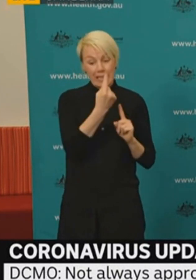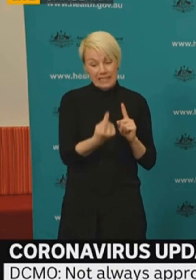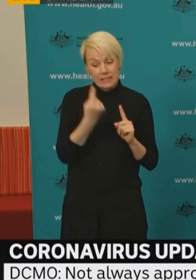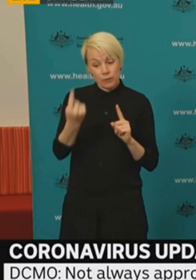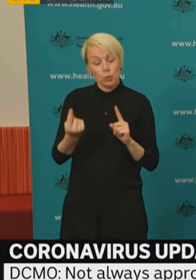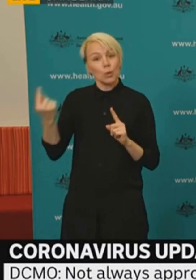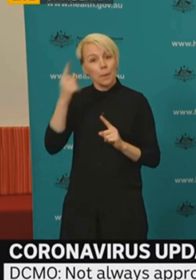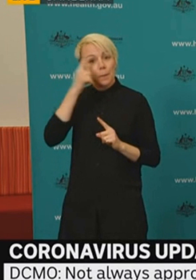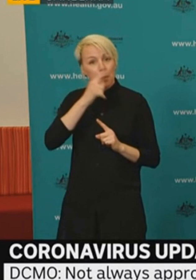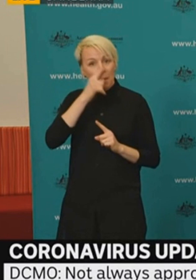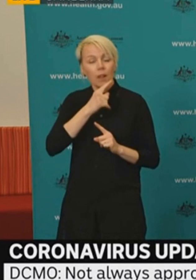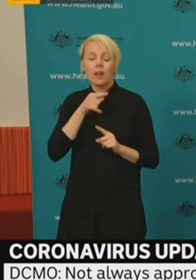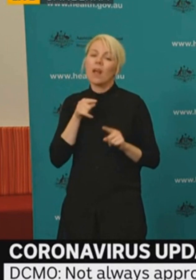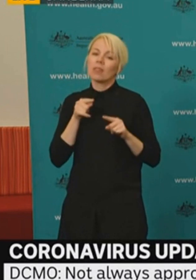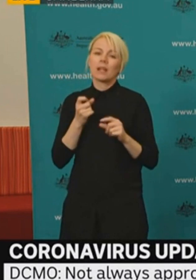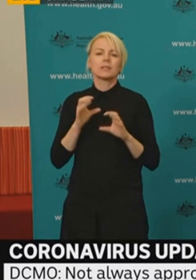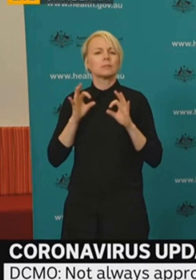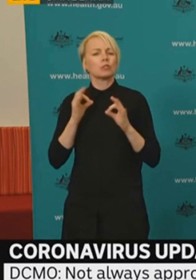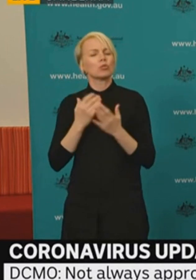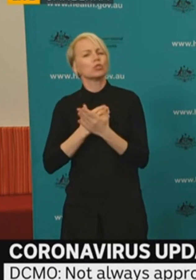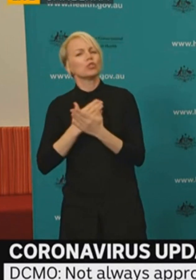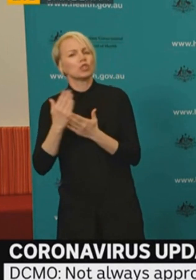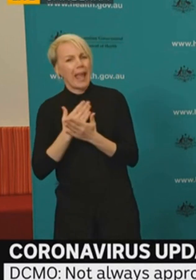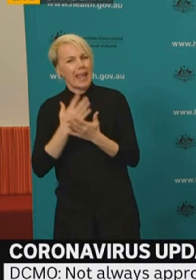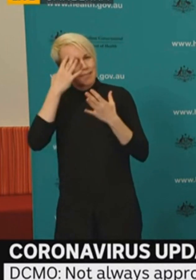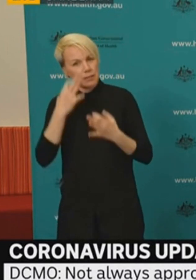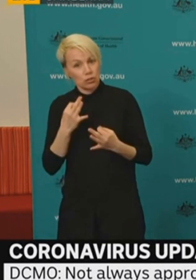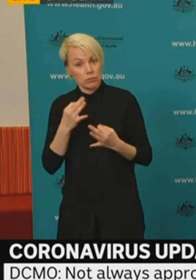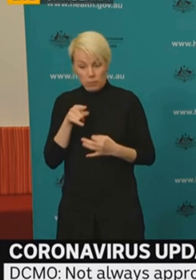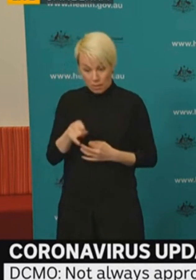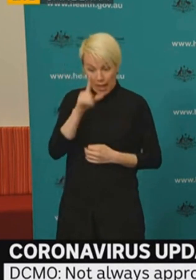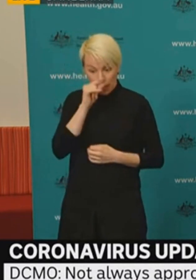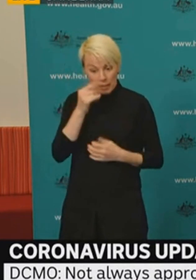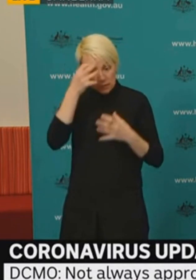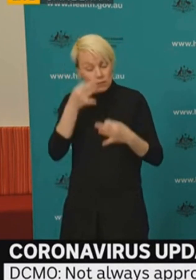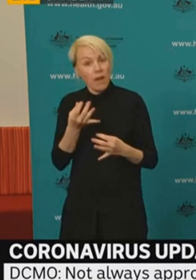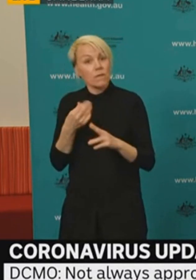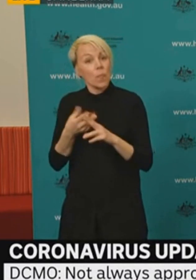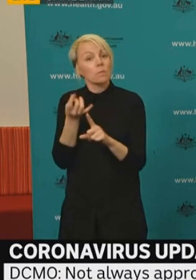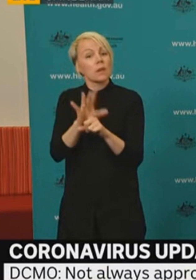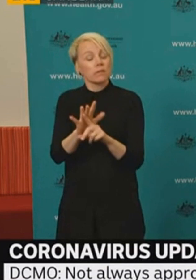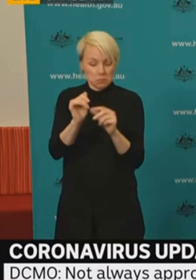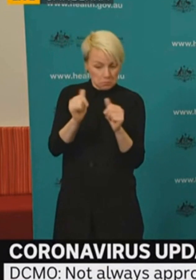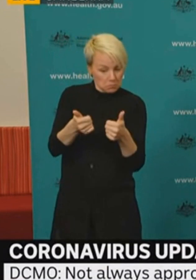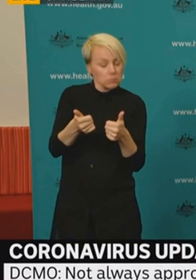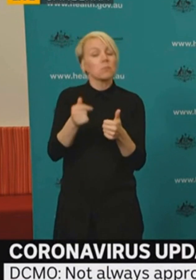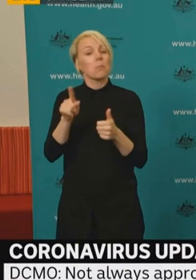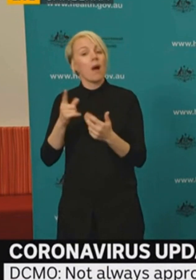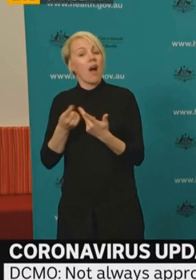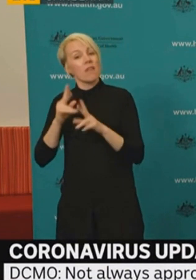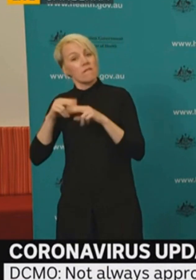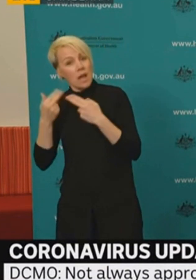a shared decision between themselves, if they're able to make it, their families, and of course,